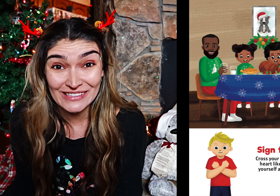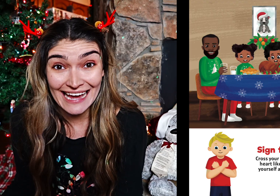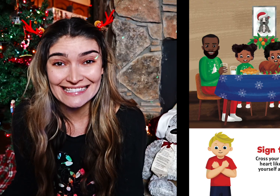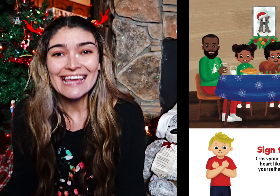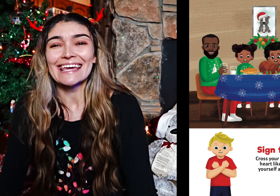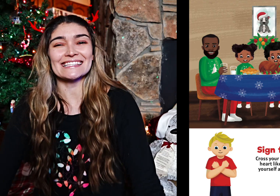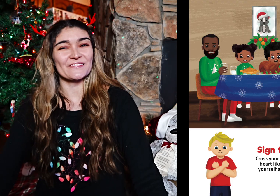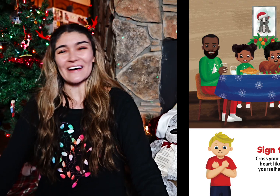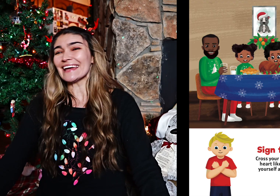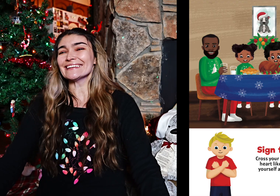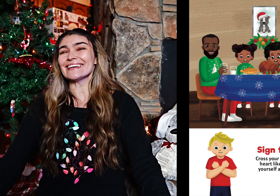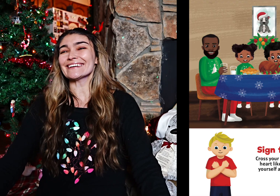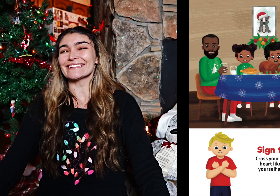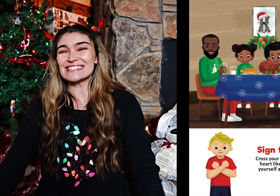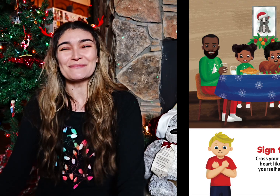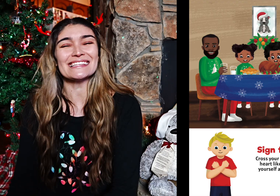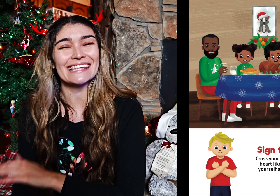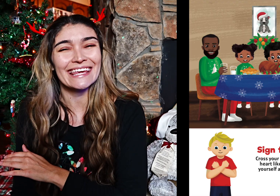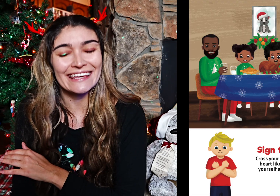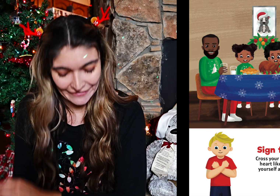night. It's finally Christmas Eve.